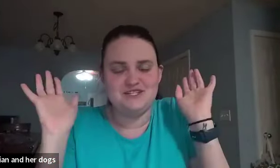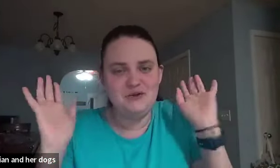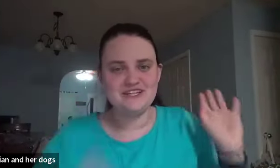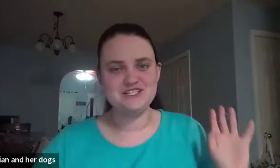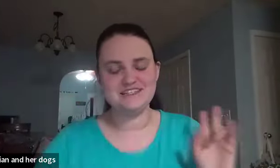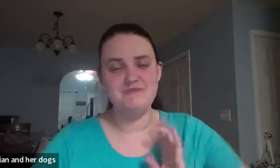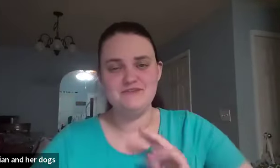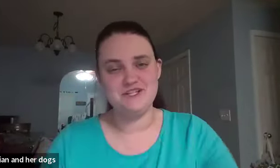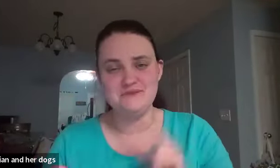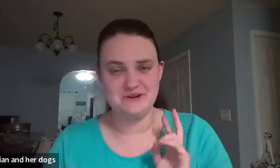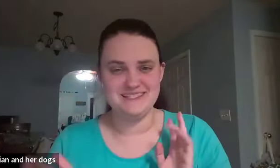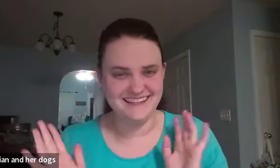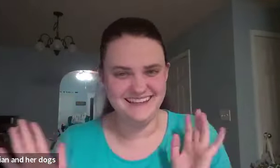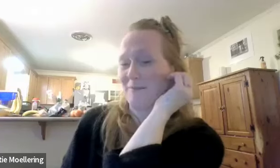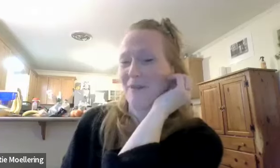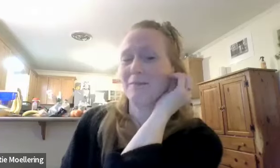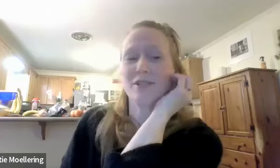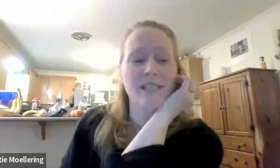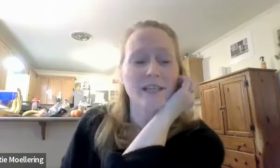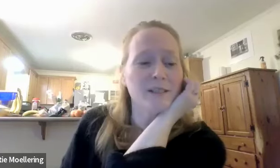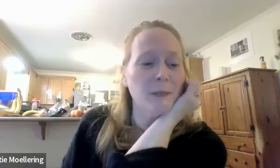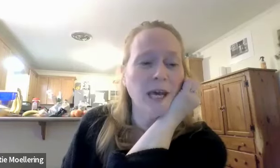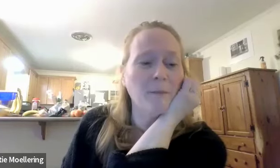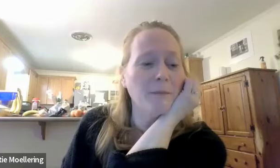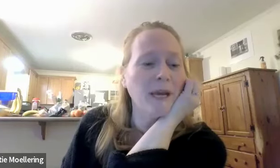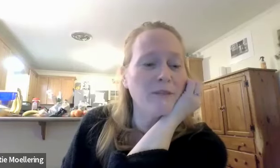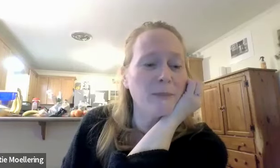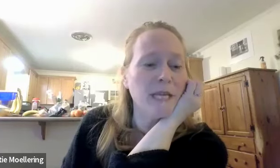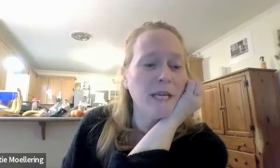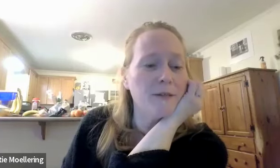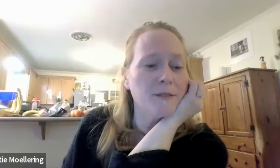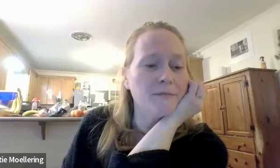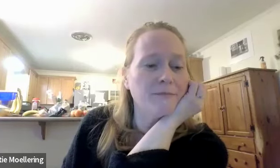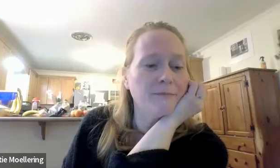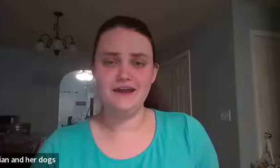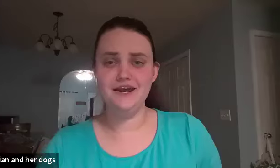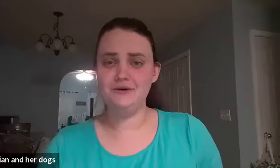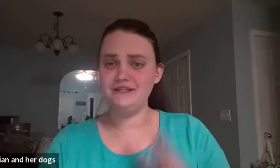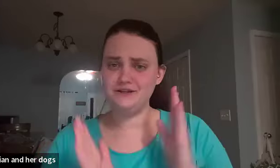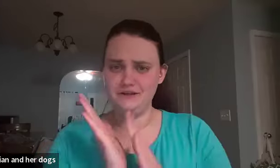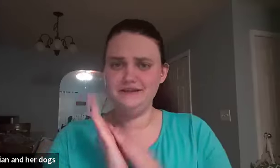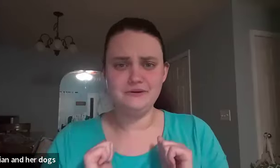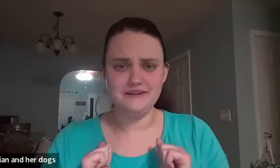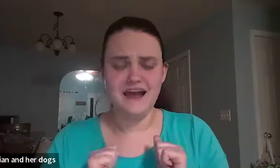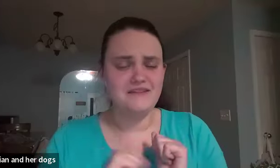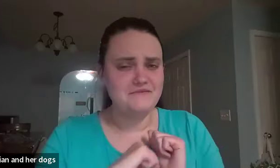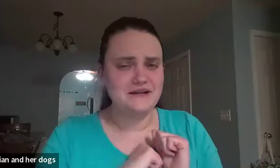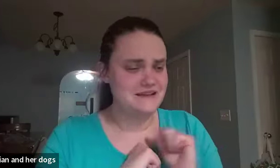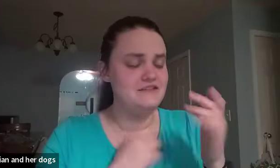me jolt, that's just because I'm a very jumpy person. I'm sorry. I'm just here to speak up on behalf of the potatoes. Oh yeah, no, totally. Do it. I